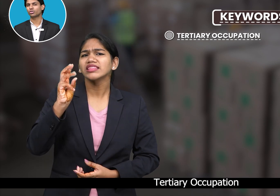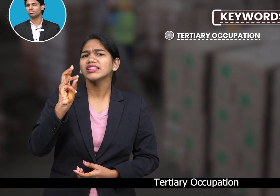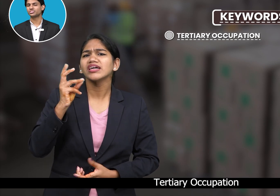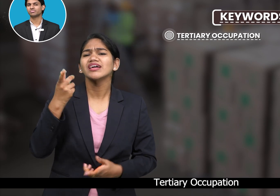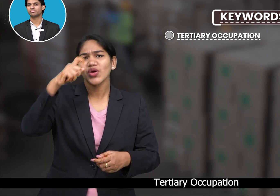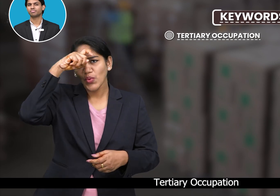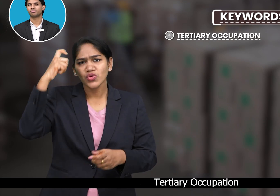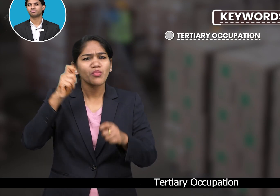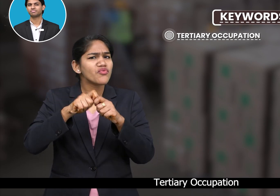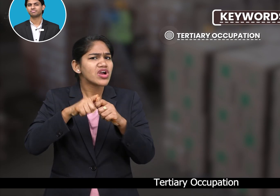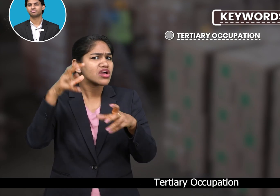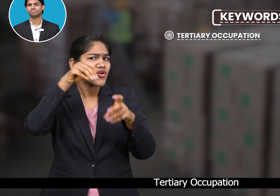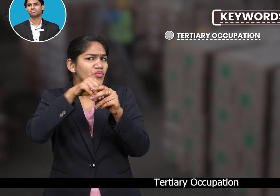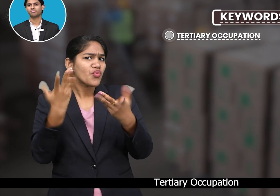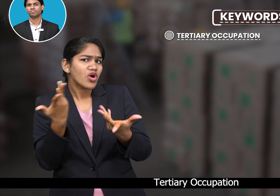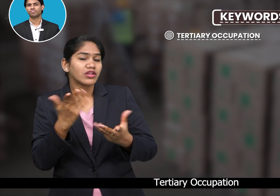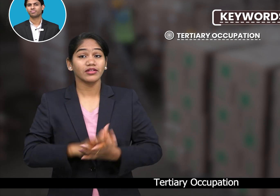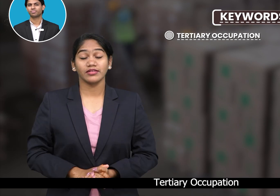Tertiary occupation.